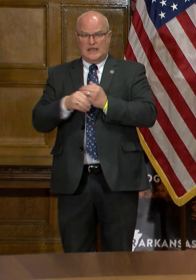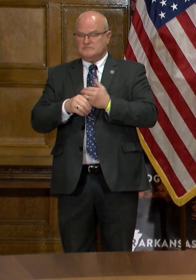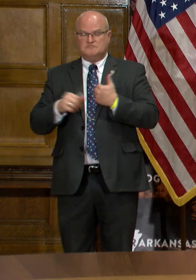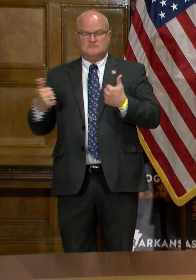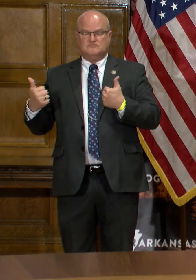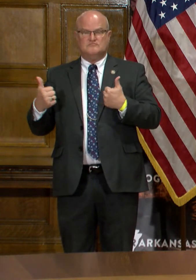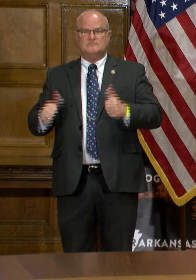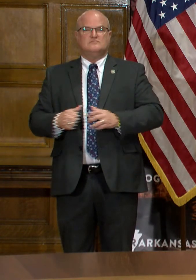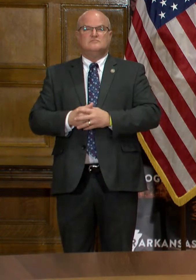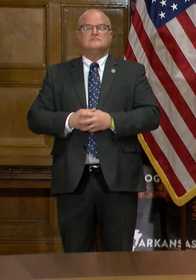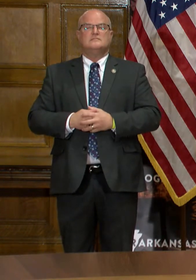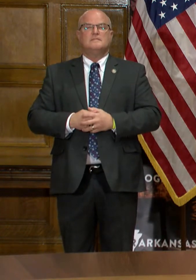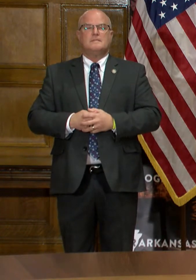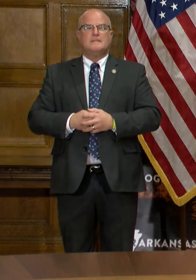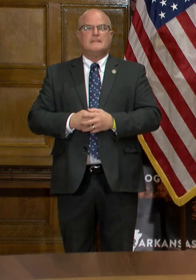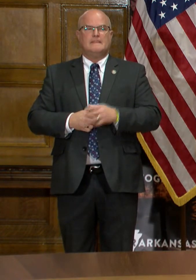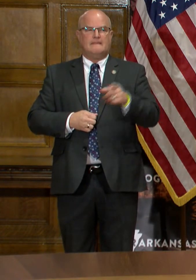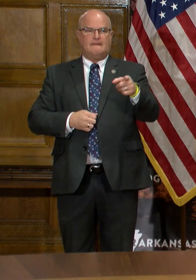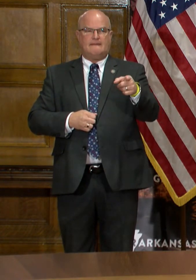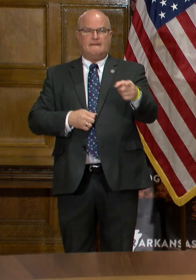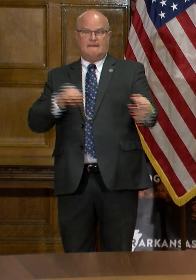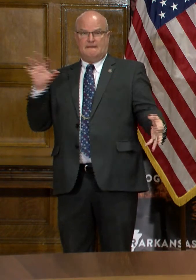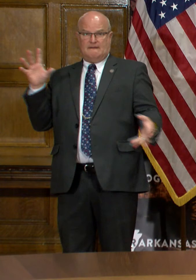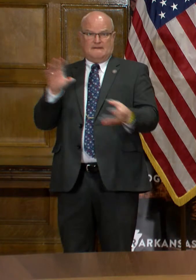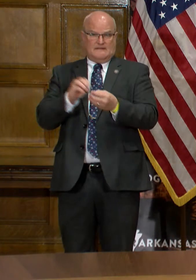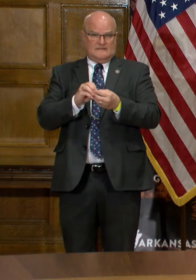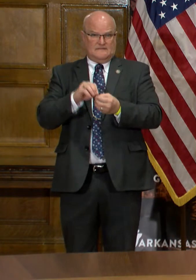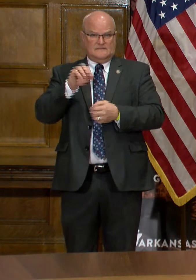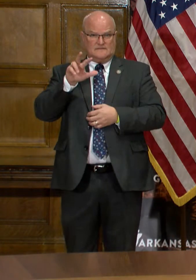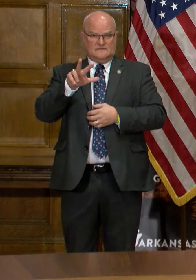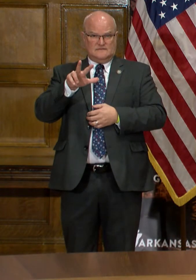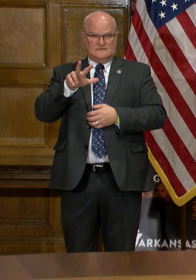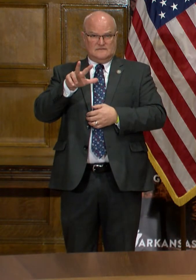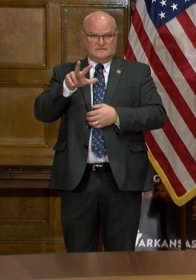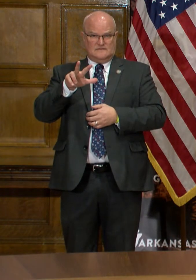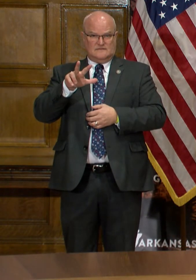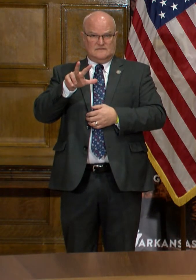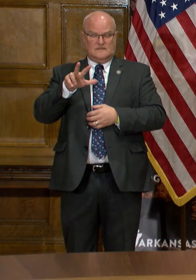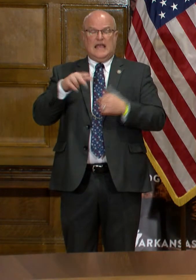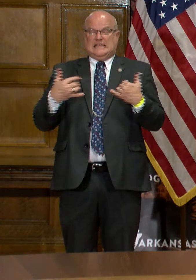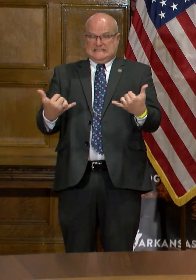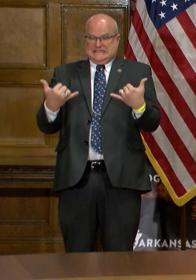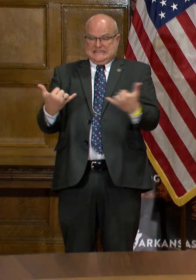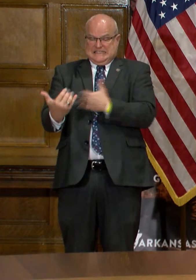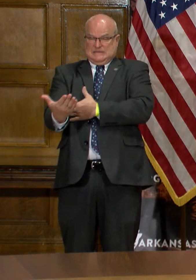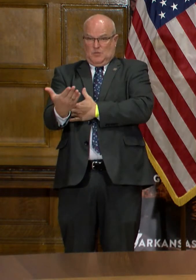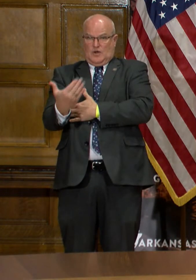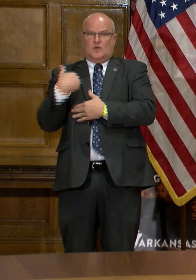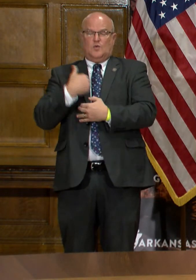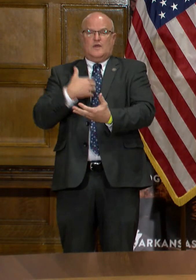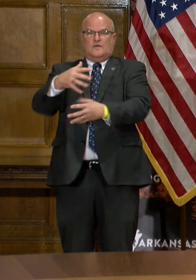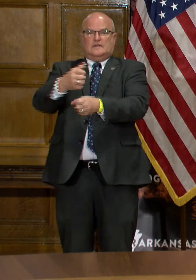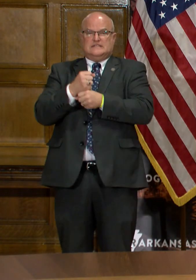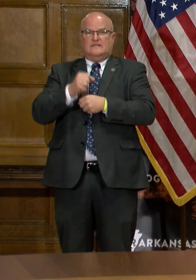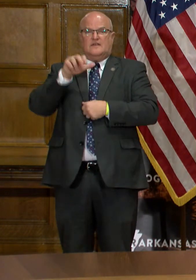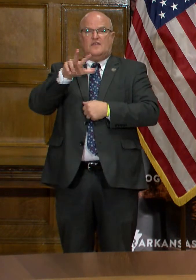that? That's correct. Do you mean in total we've only received 30-something thousand? As of this morning, we have